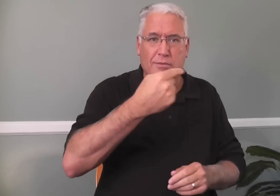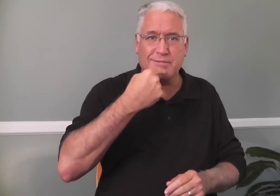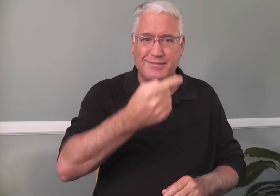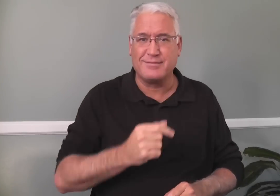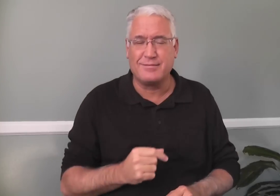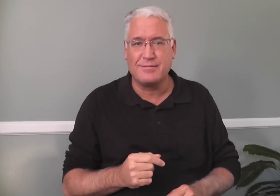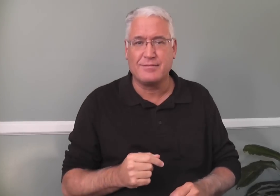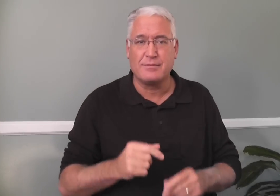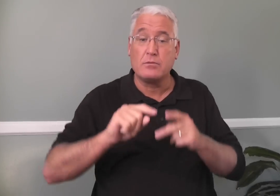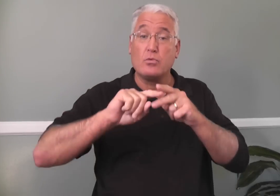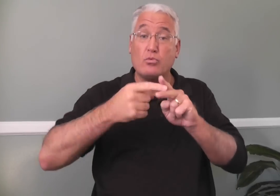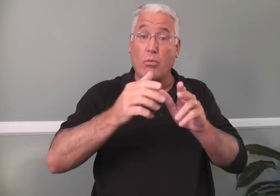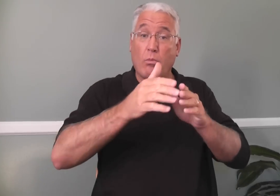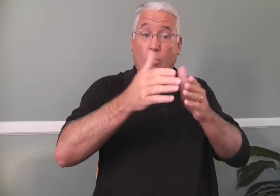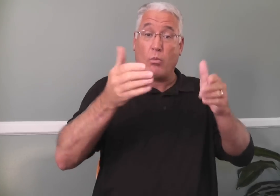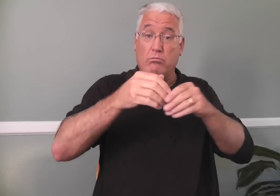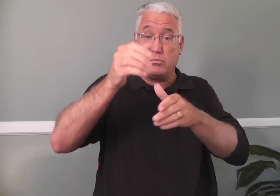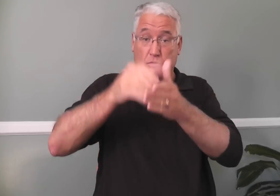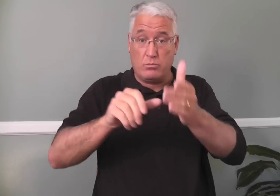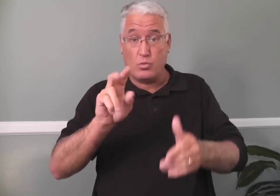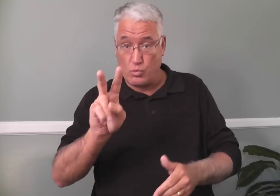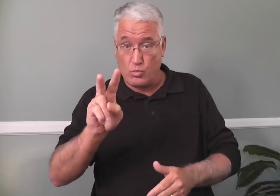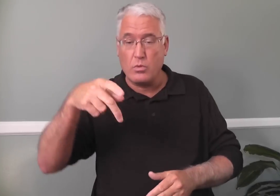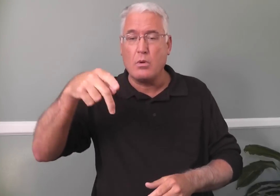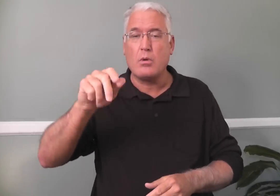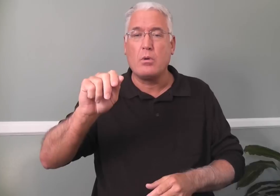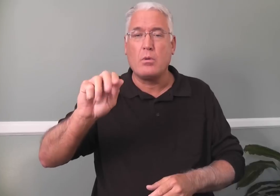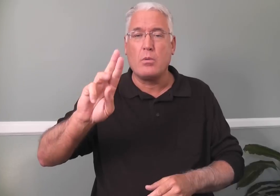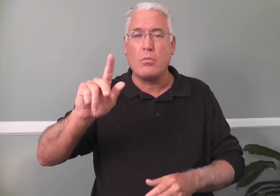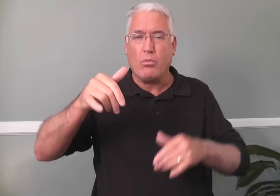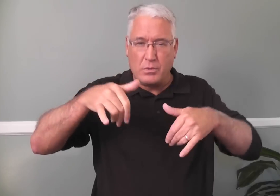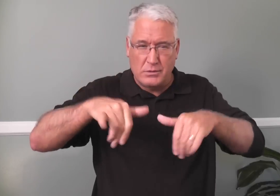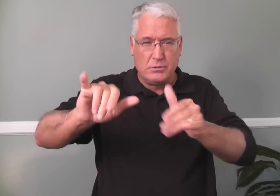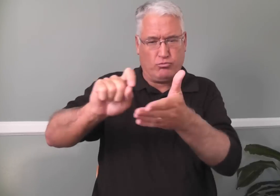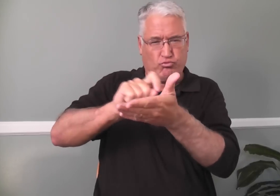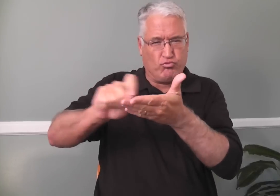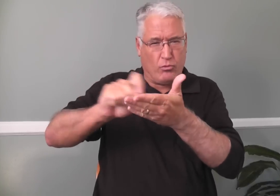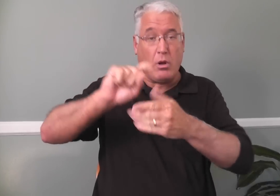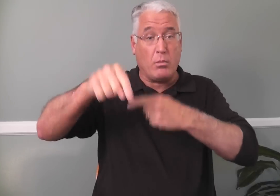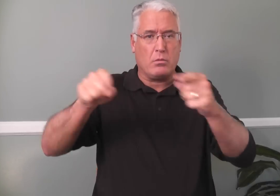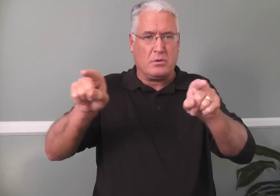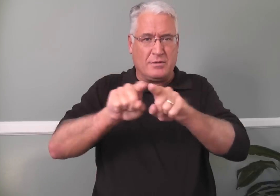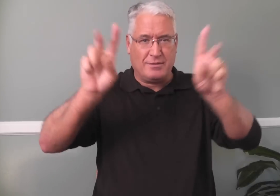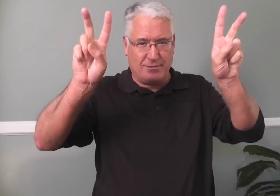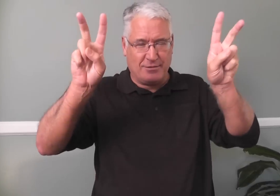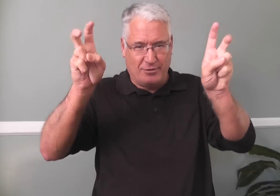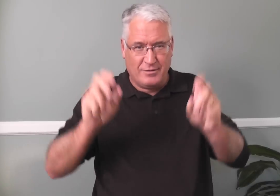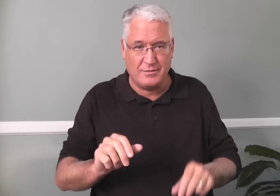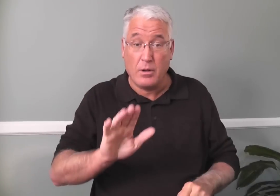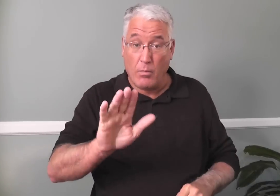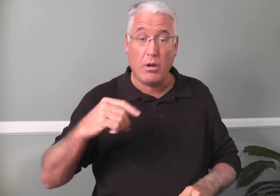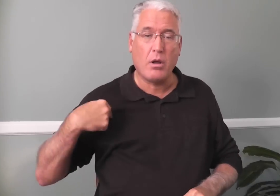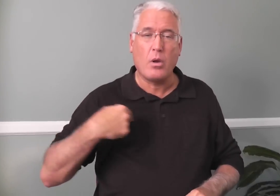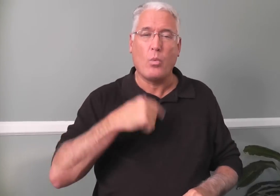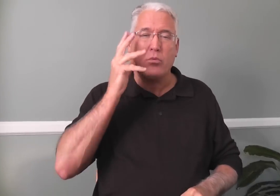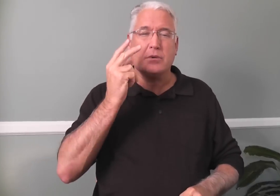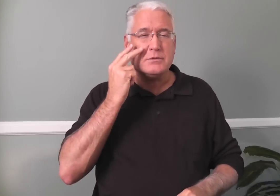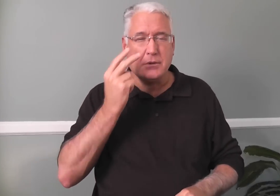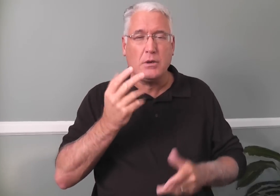statement. What he's saying, starting in chapter 2, the apostle is writing about the same subject,